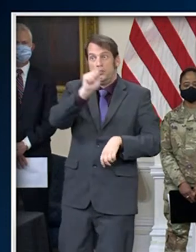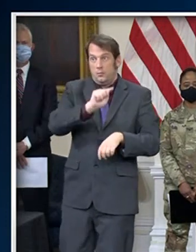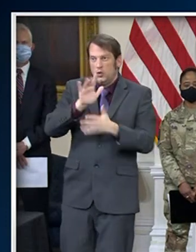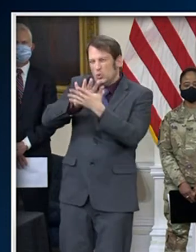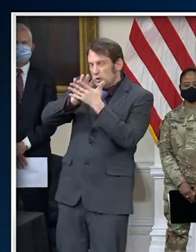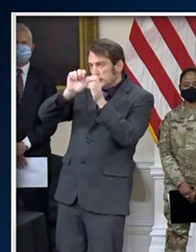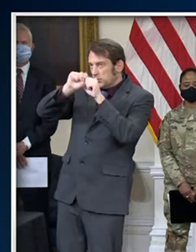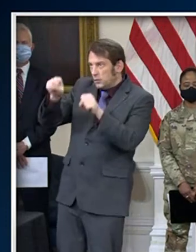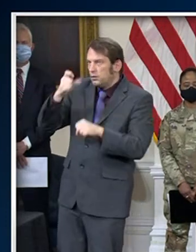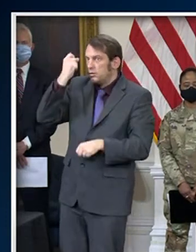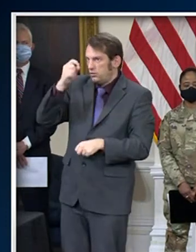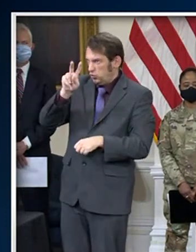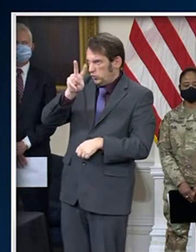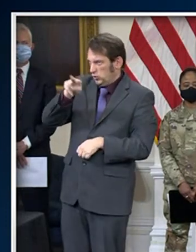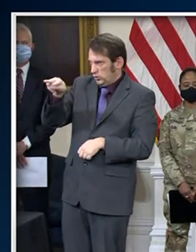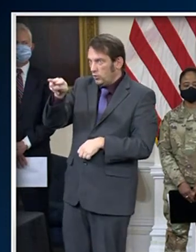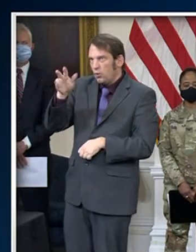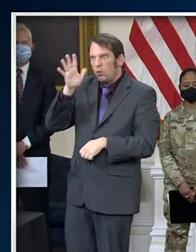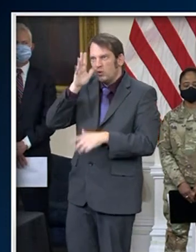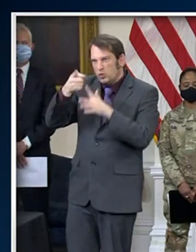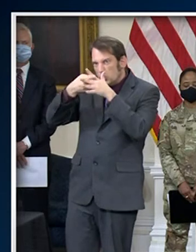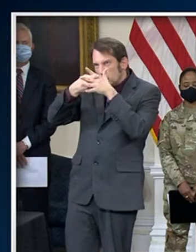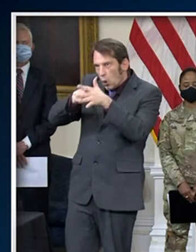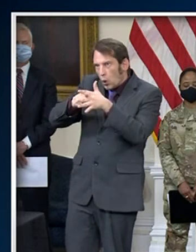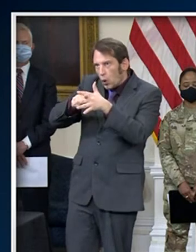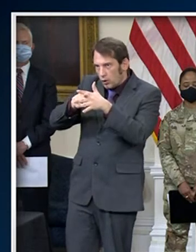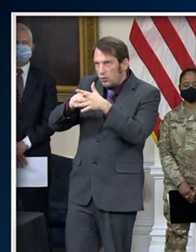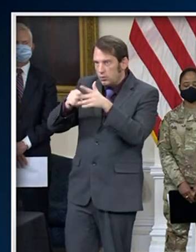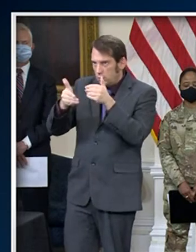instruction or have agreed to do so by March 1st.